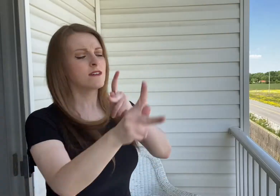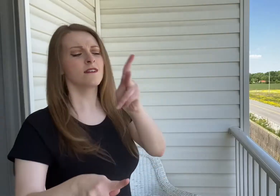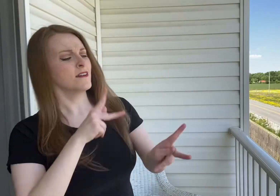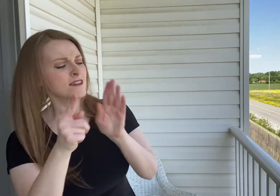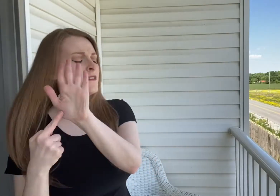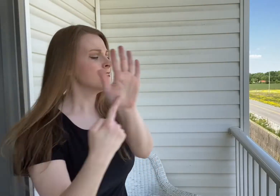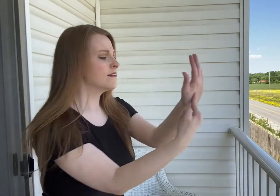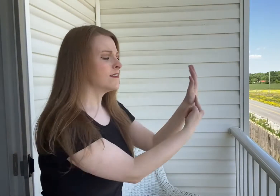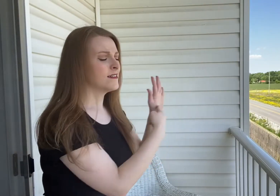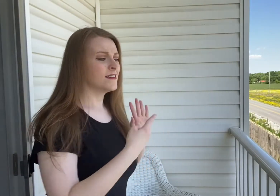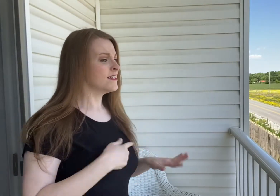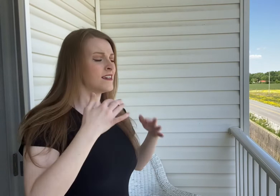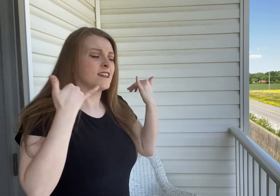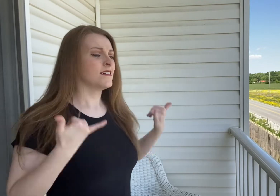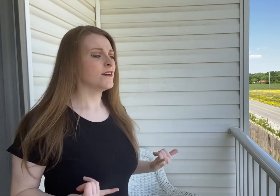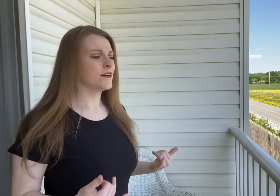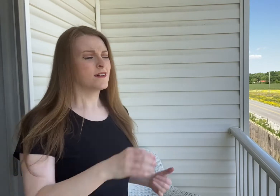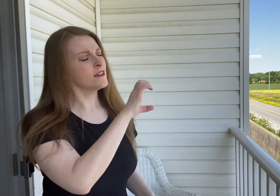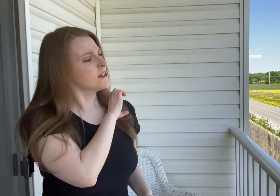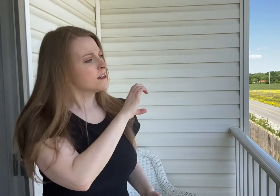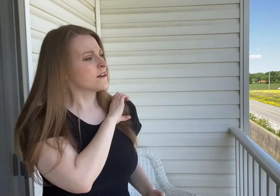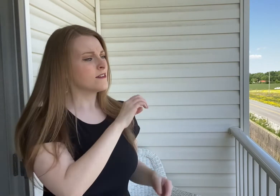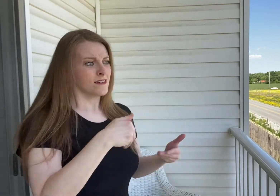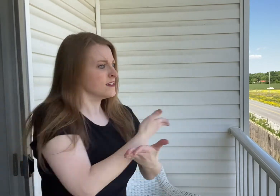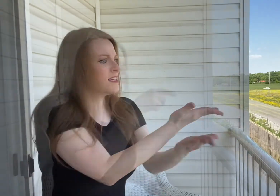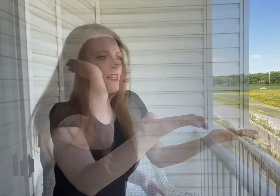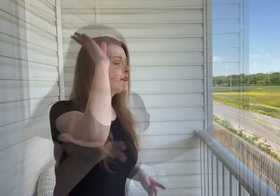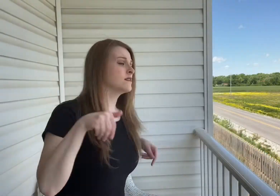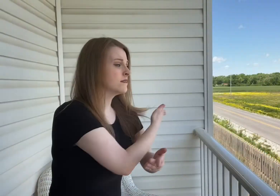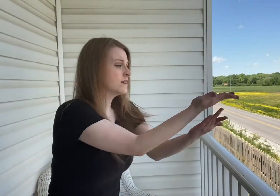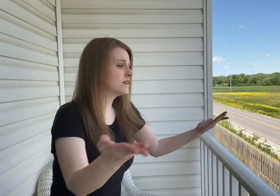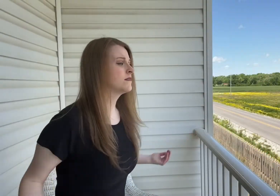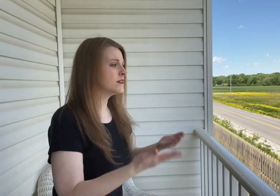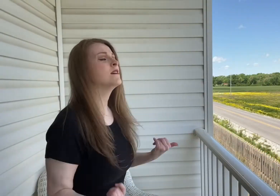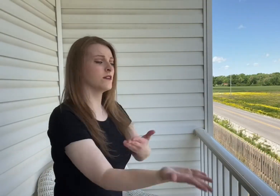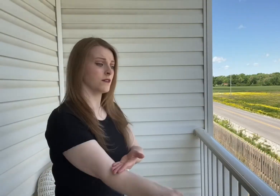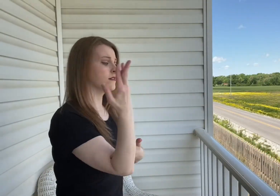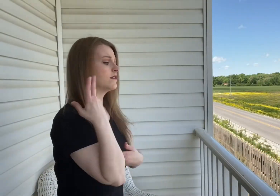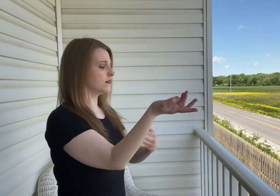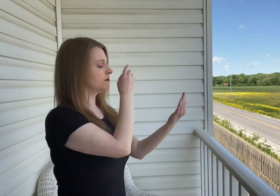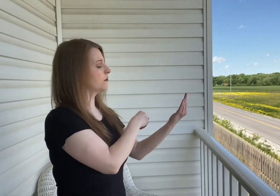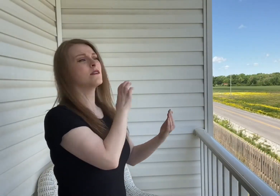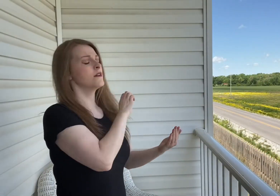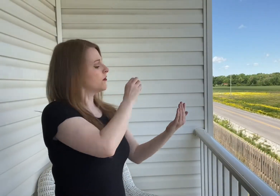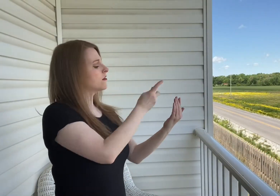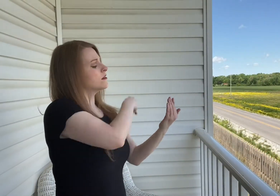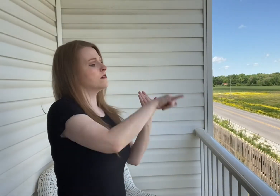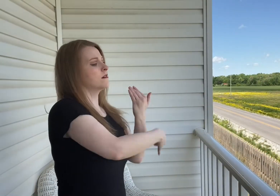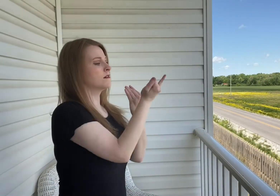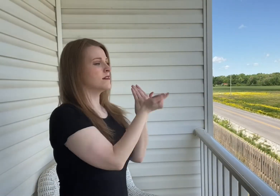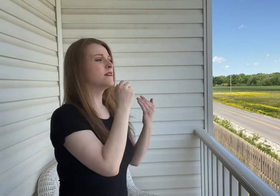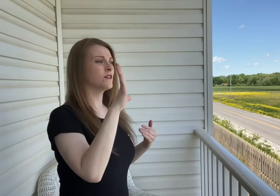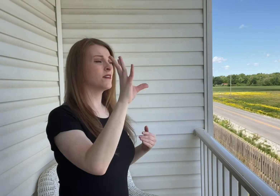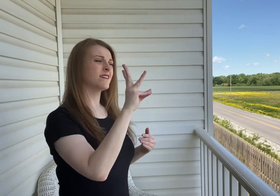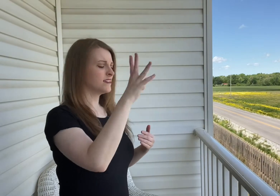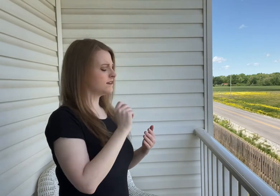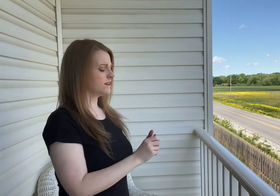started sharing it, I guess, and now, I mean, Connor is Your everywhere. speech is everywhere. This morning, the Connor Project page, it only had 56